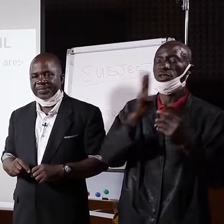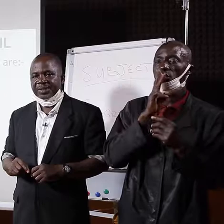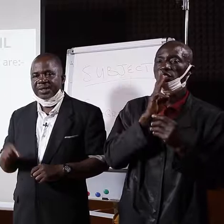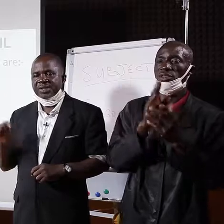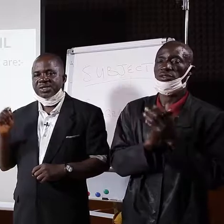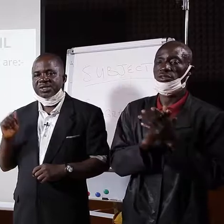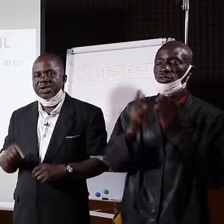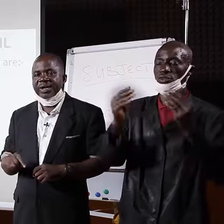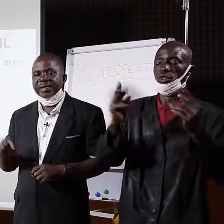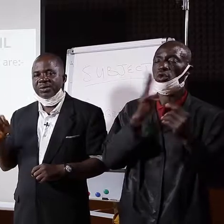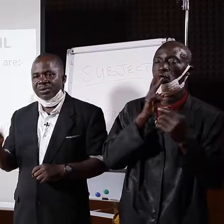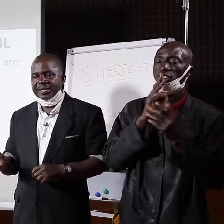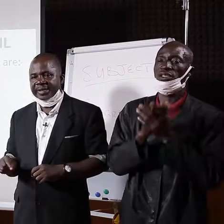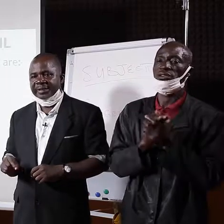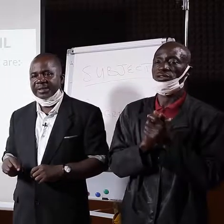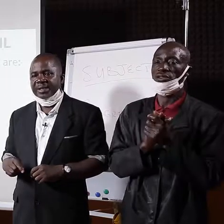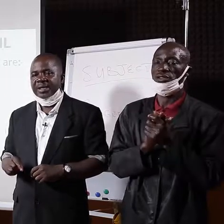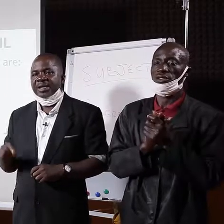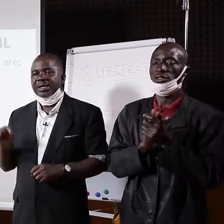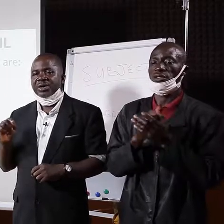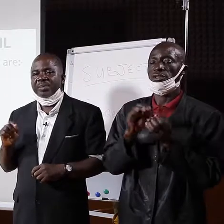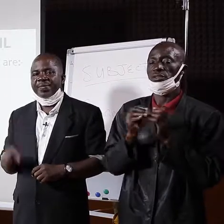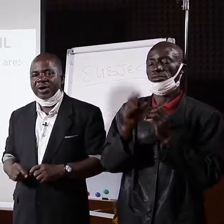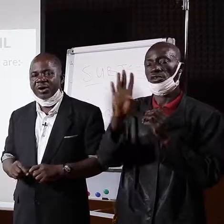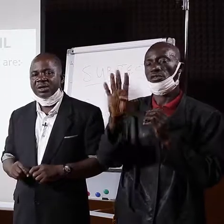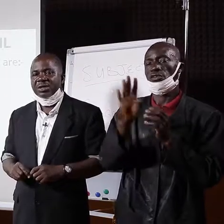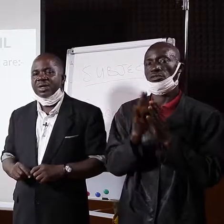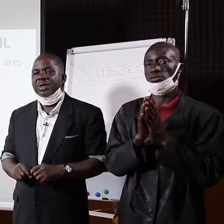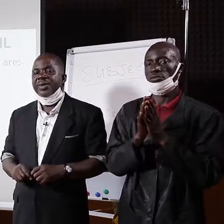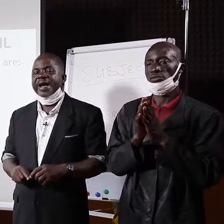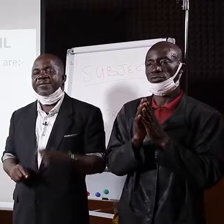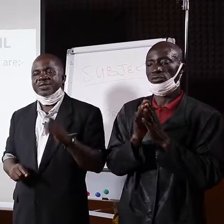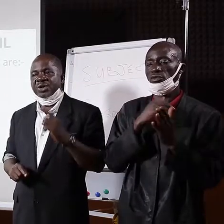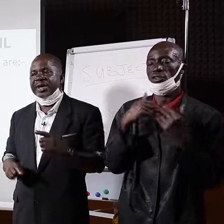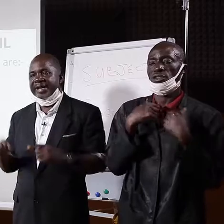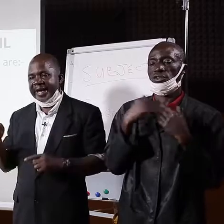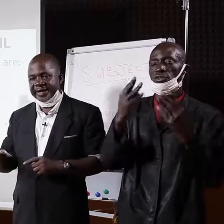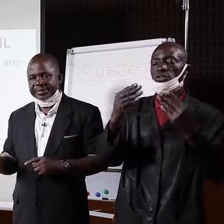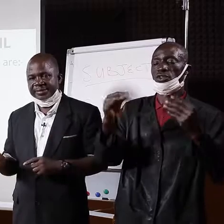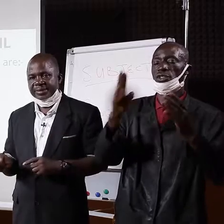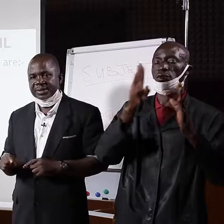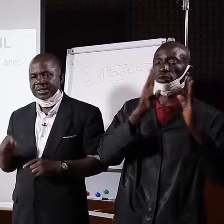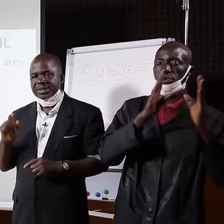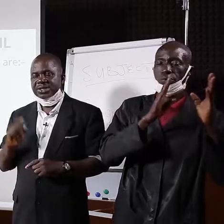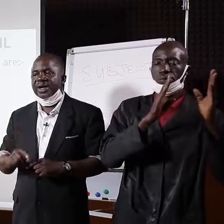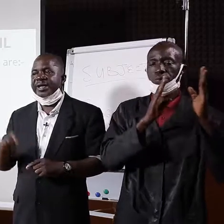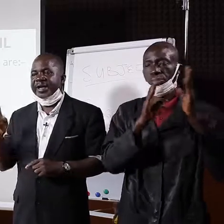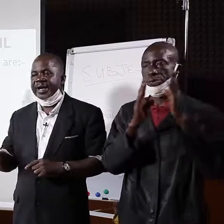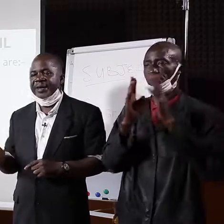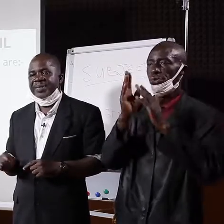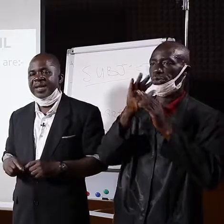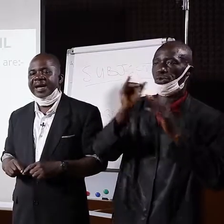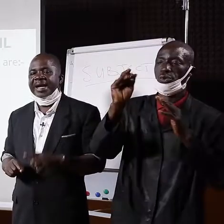water. Soil water. Number 4, we have soil air.